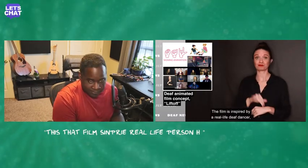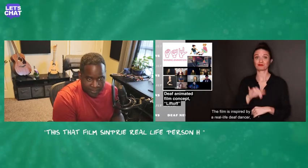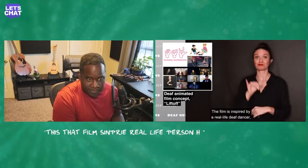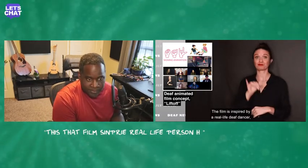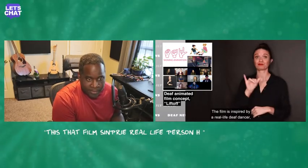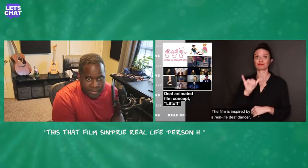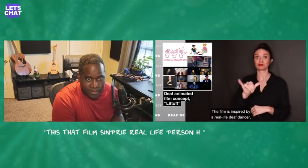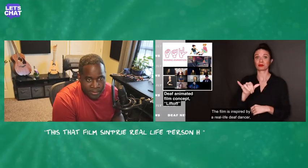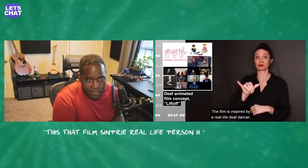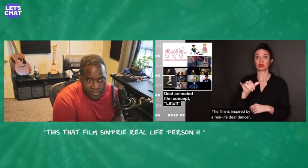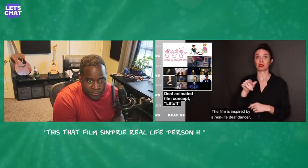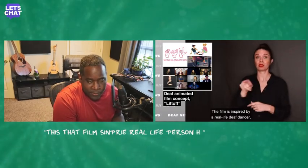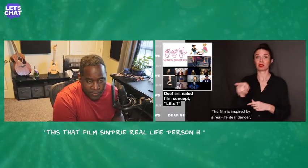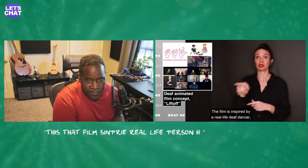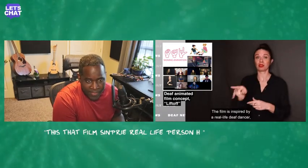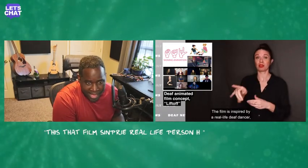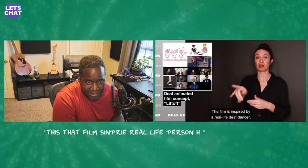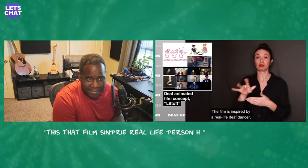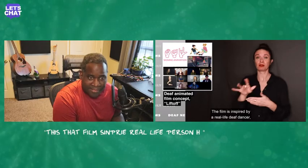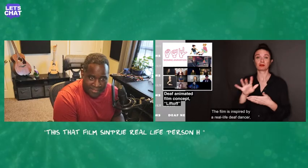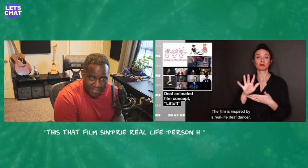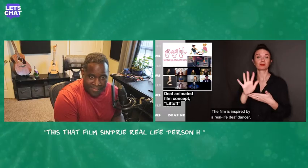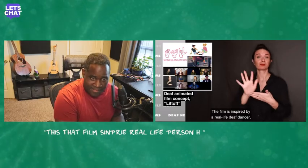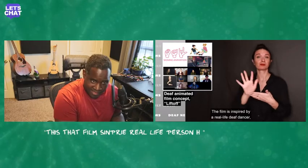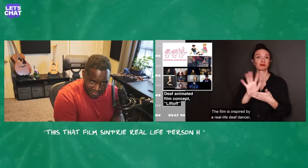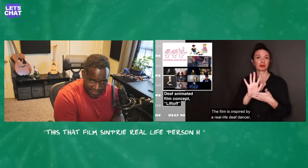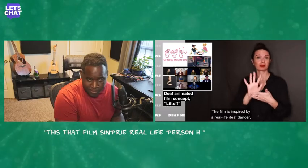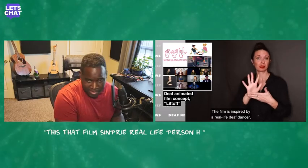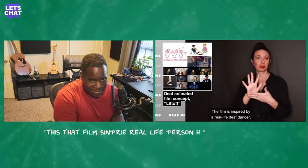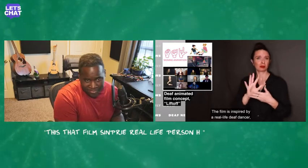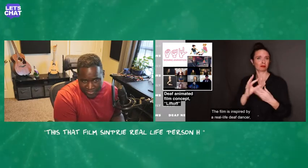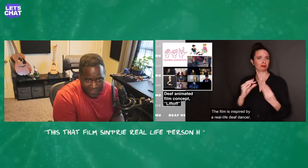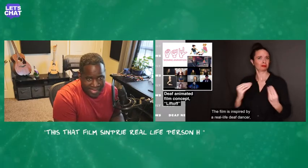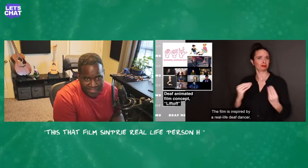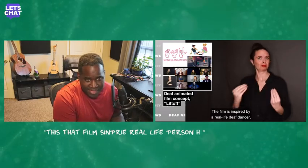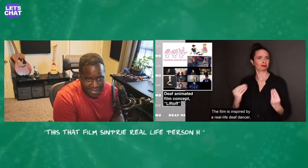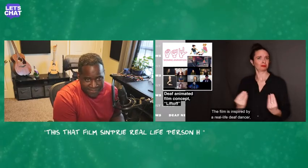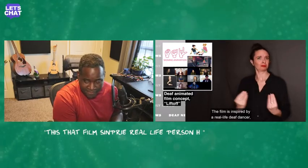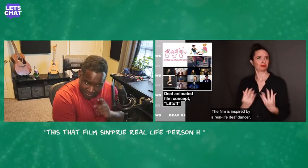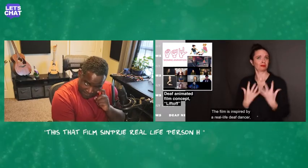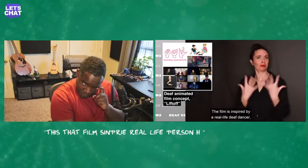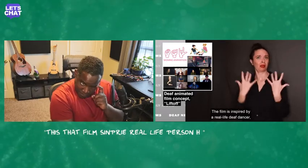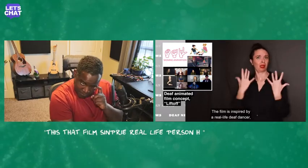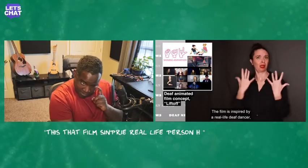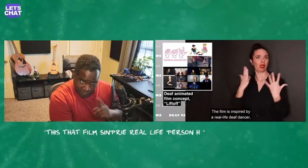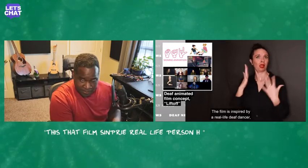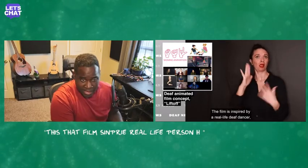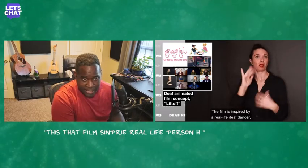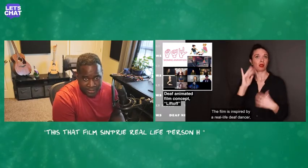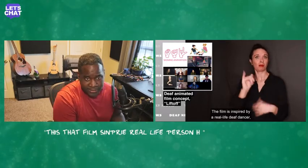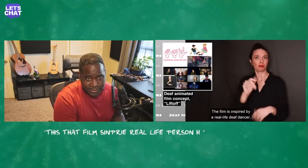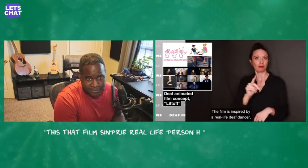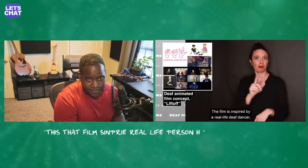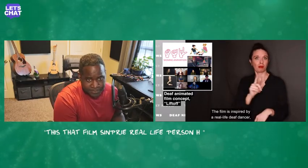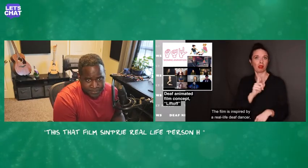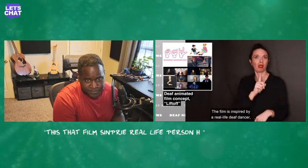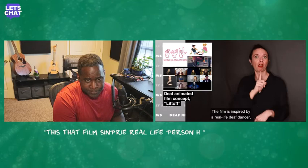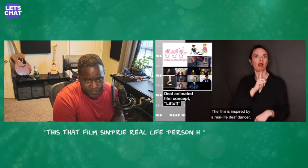in post, though, so that, this, that thing, the film,